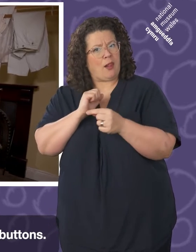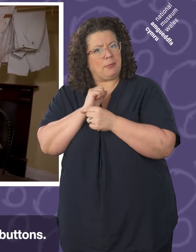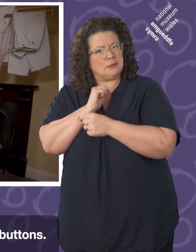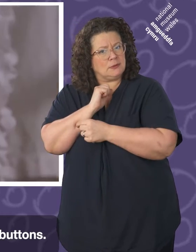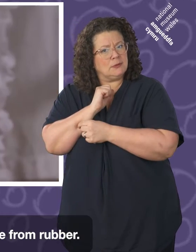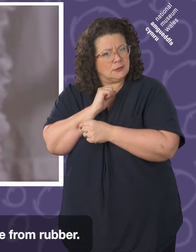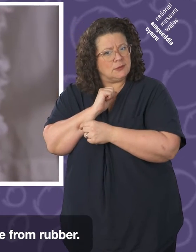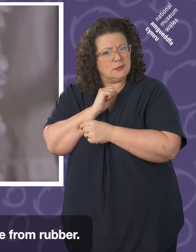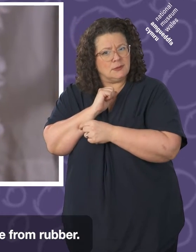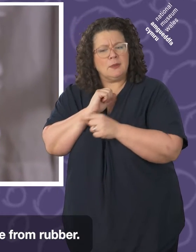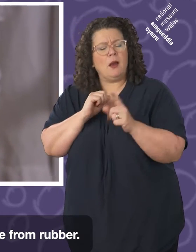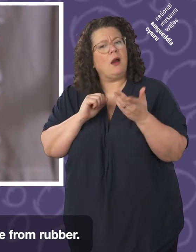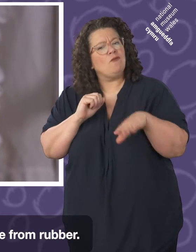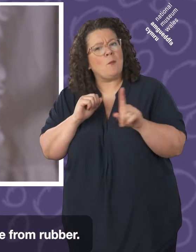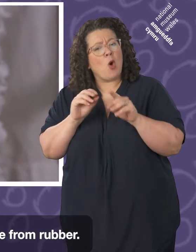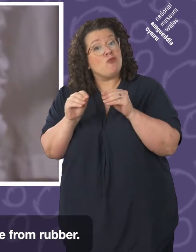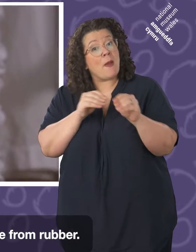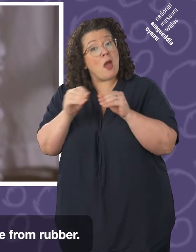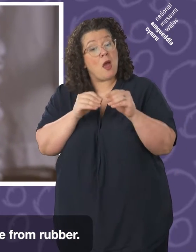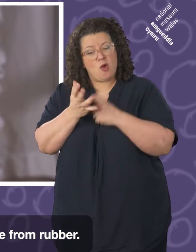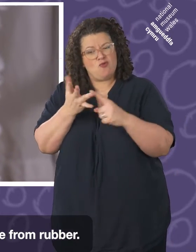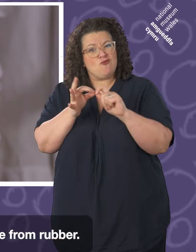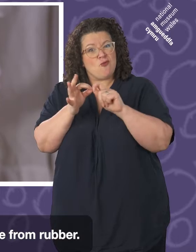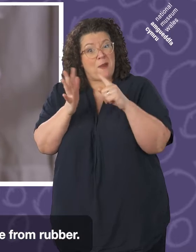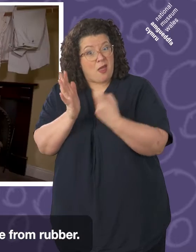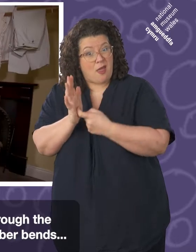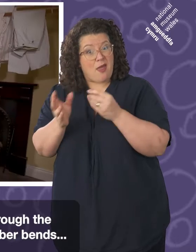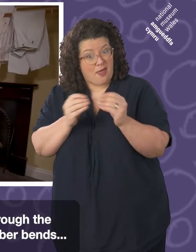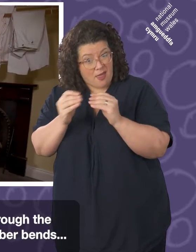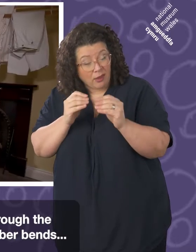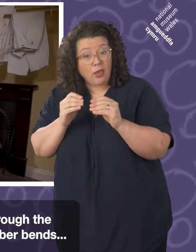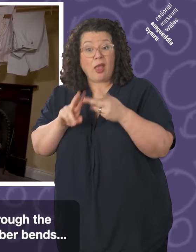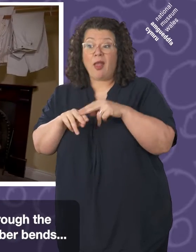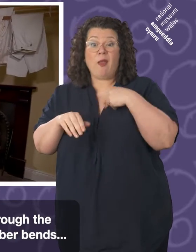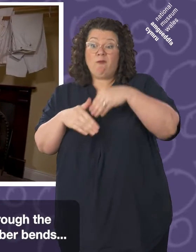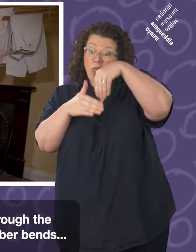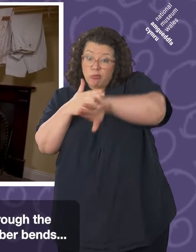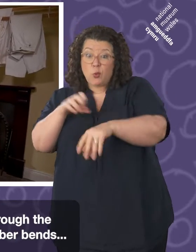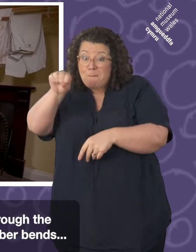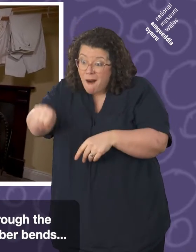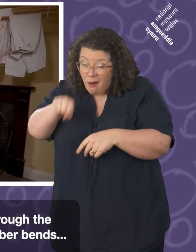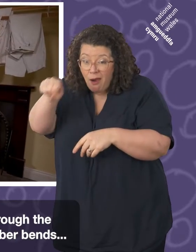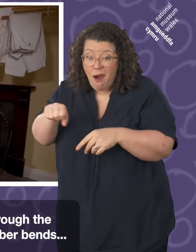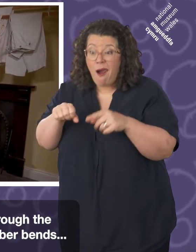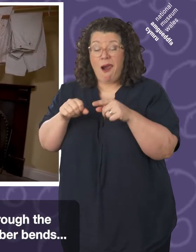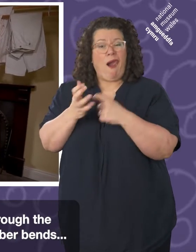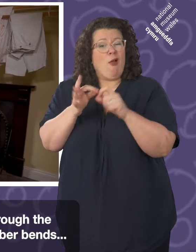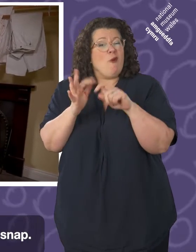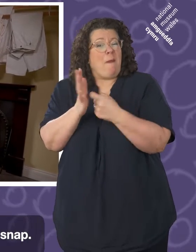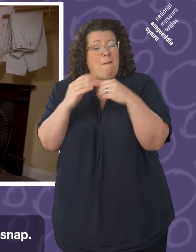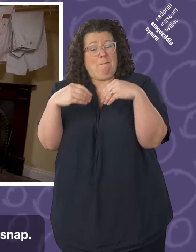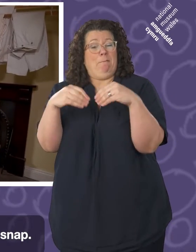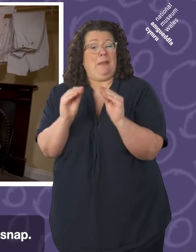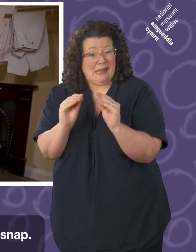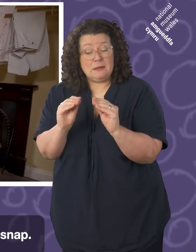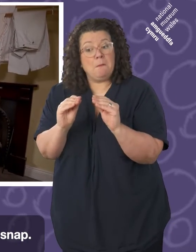special buttons. These buttons are made from rubber. And if I put this through the mangle, well, the rubber bends, but it